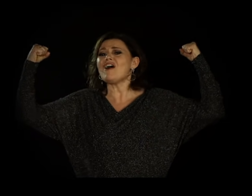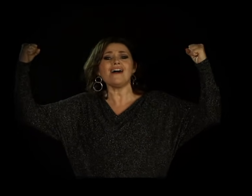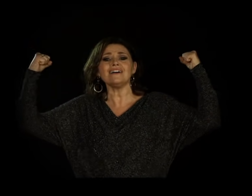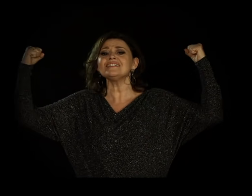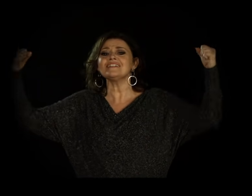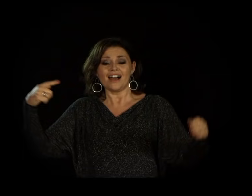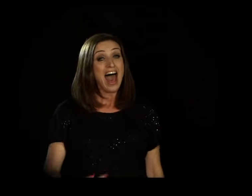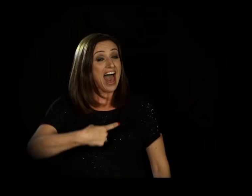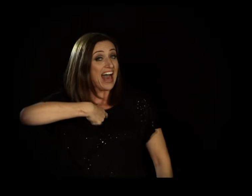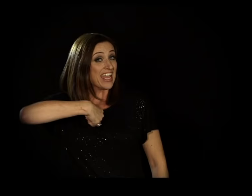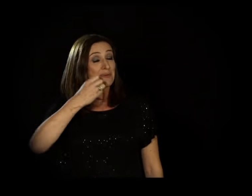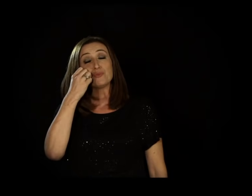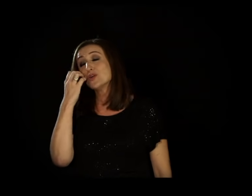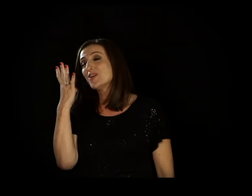I am beautiful,